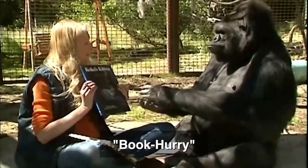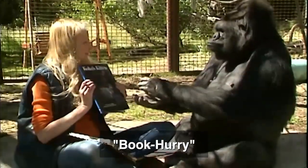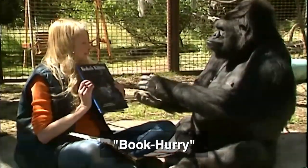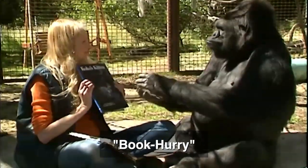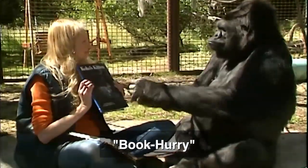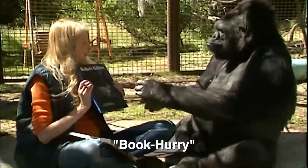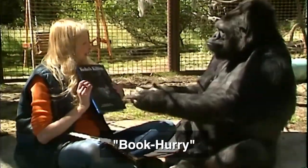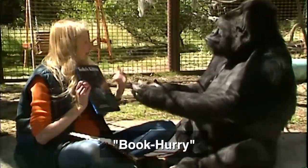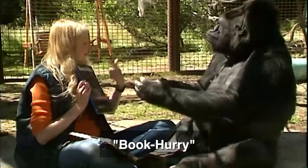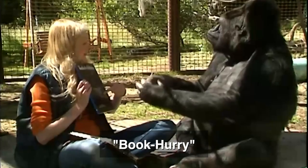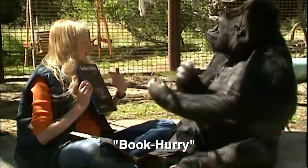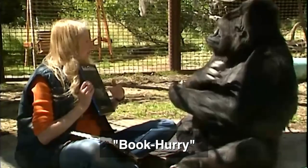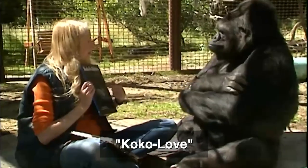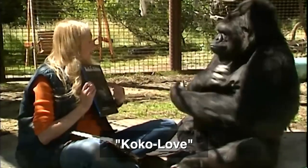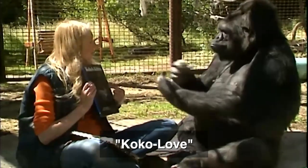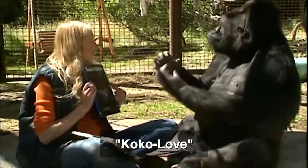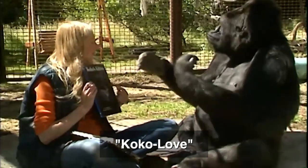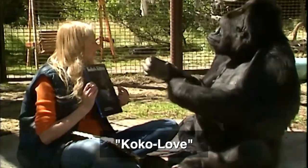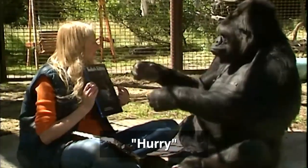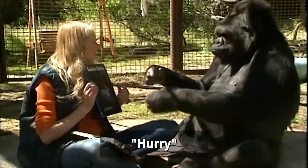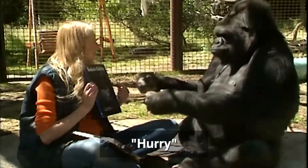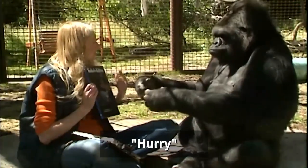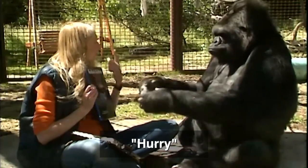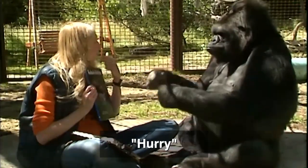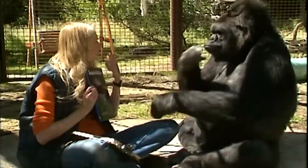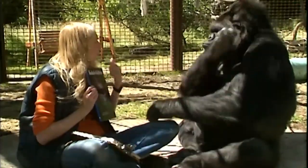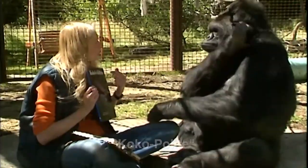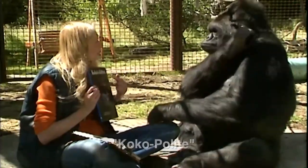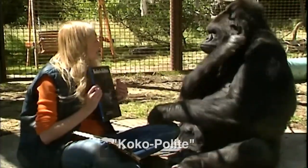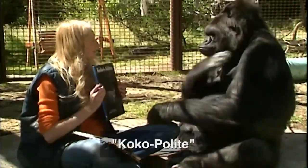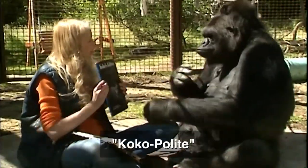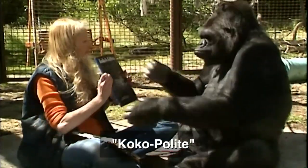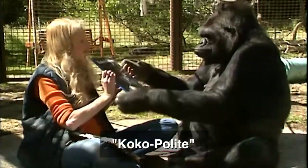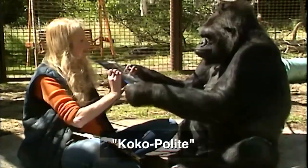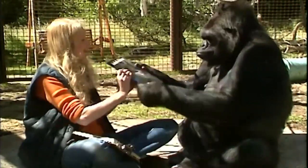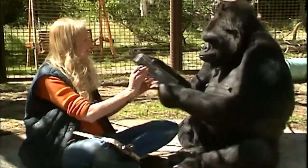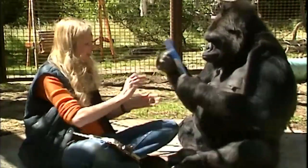Yes, it's a book about who? Koko Polite,